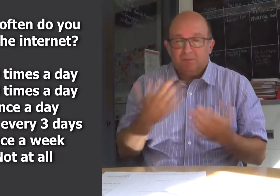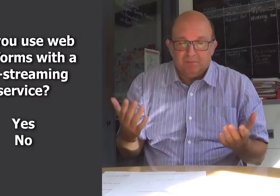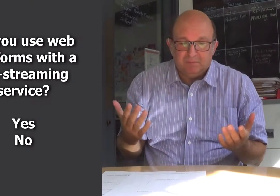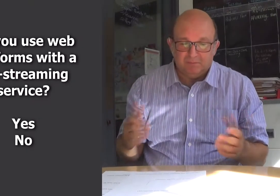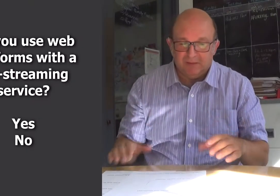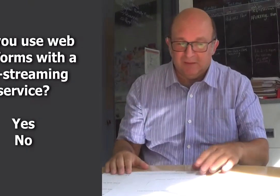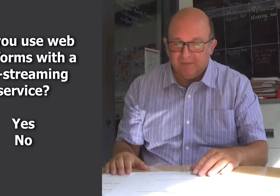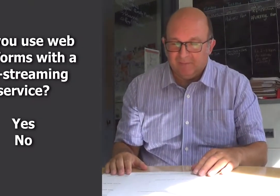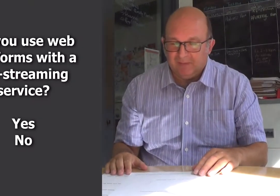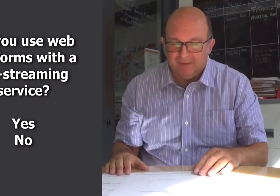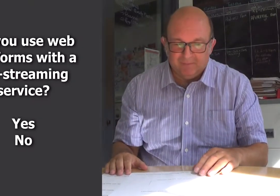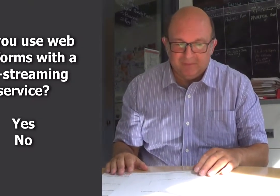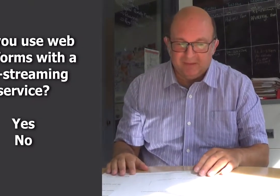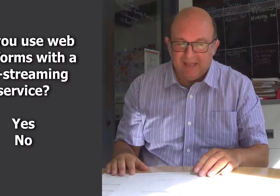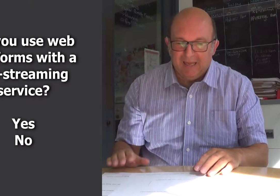use.